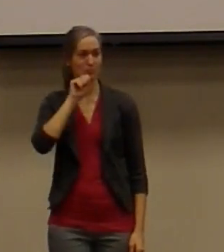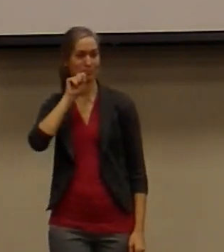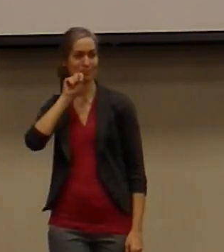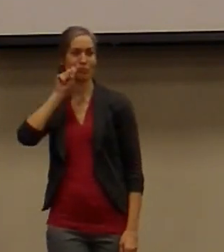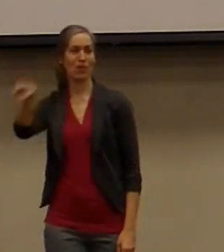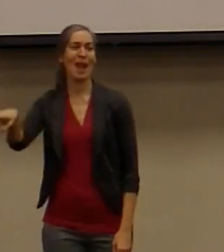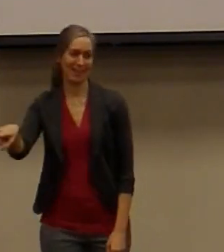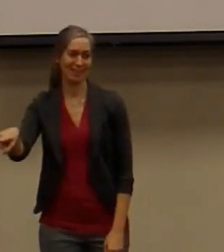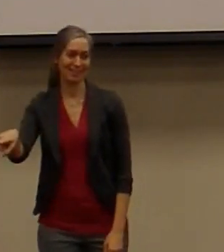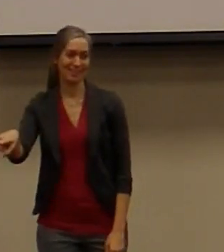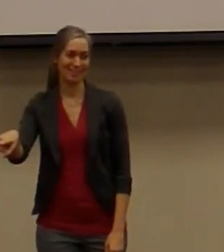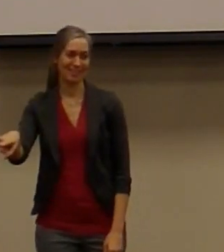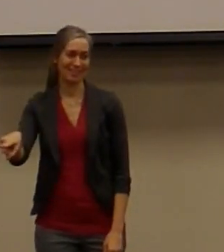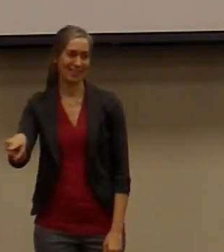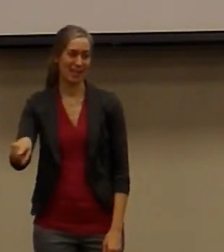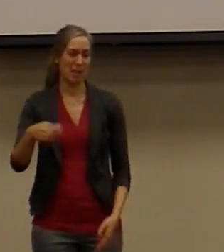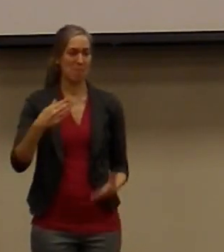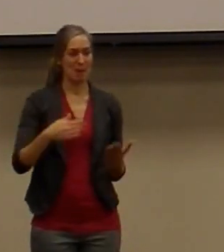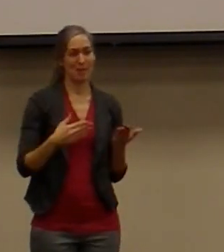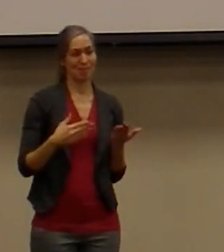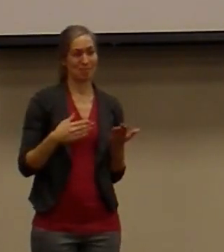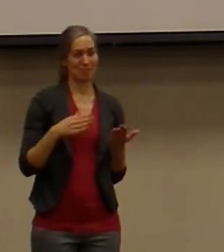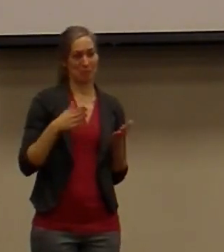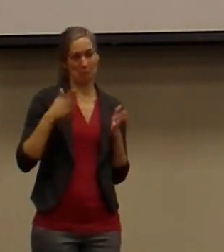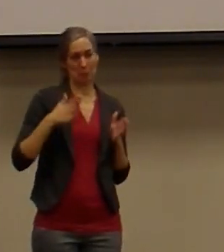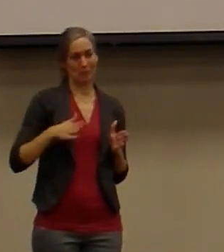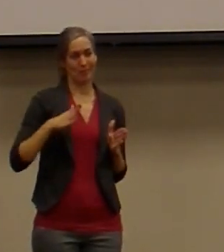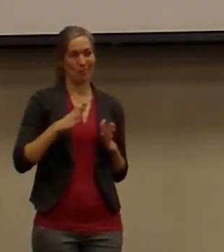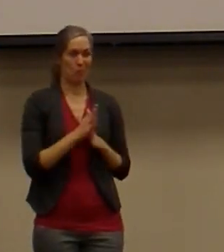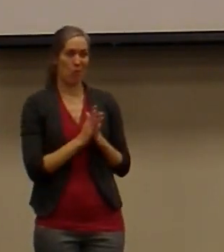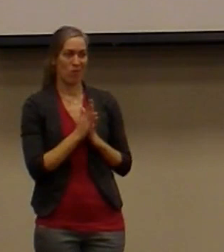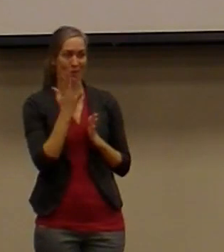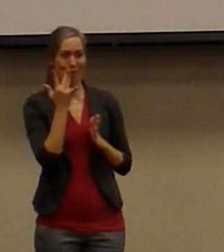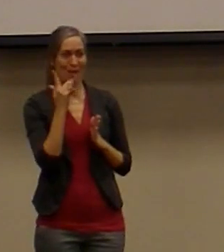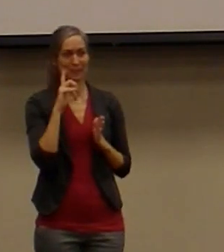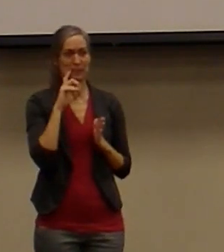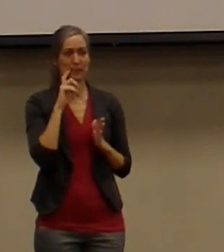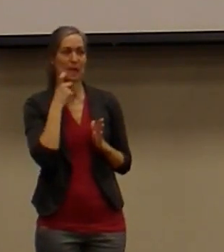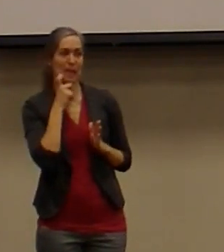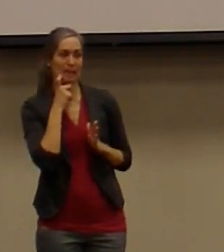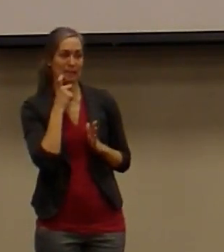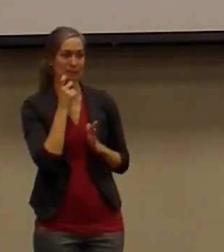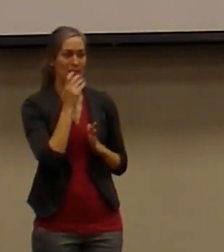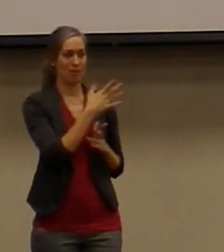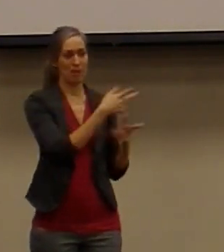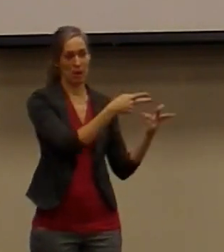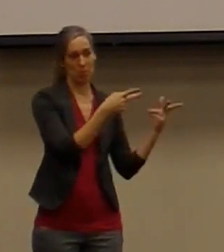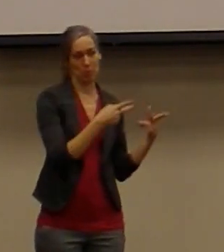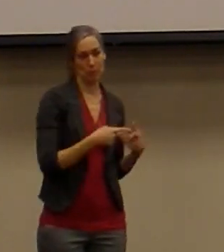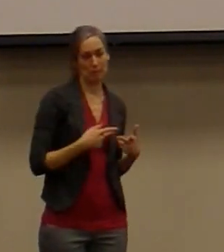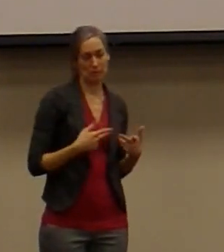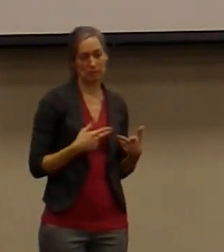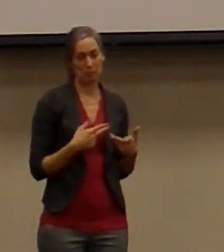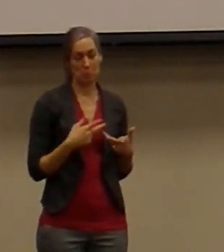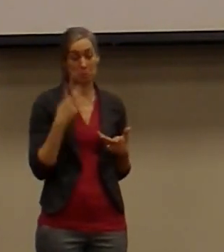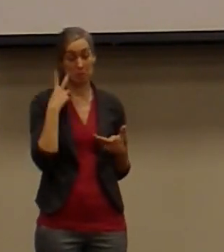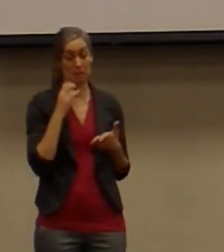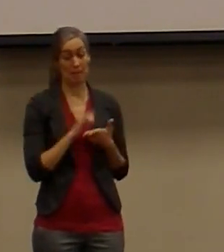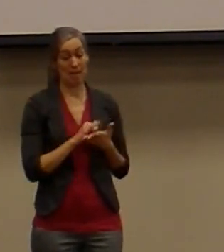by some who are probably jealous of their position. And that shows up several times in the book of Daniel, by the